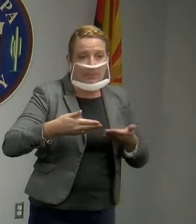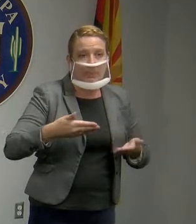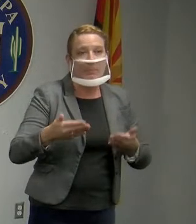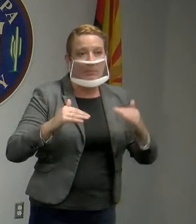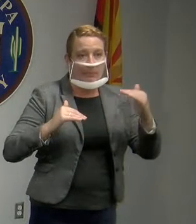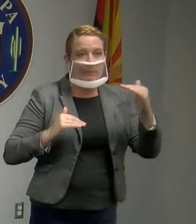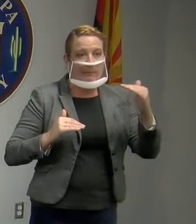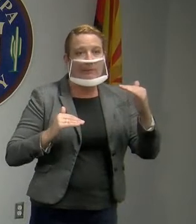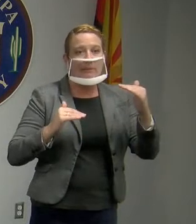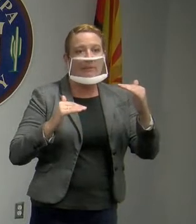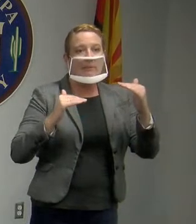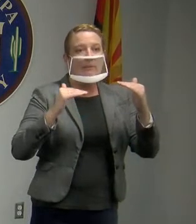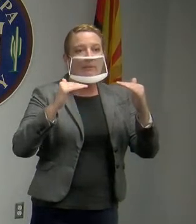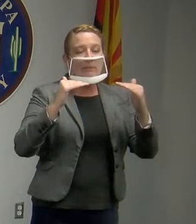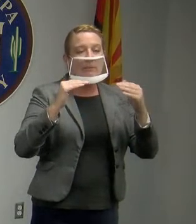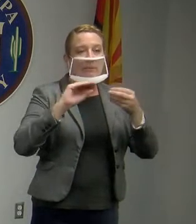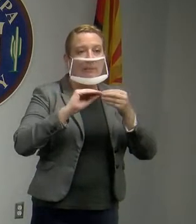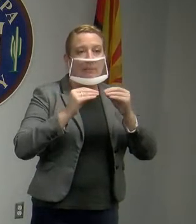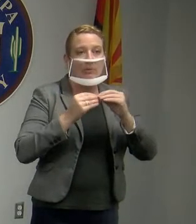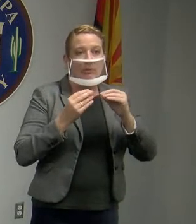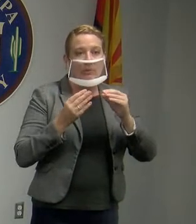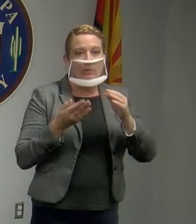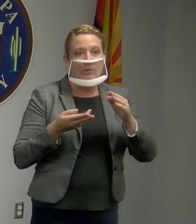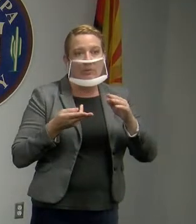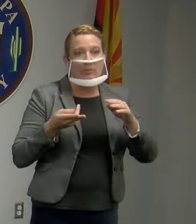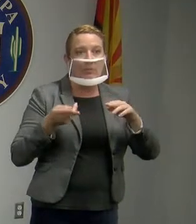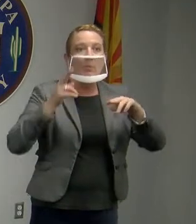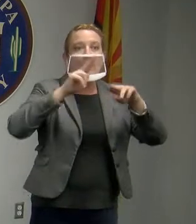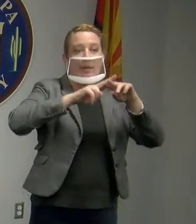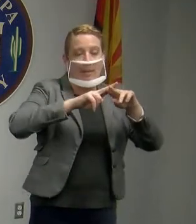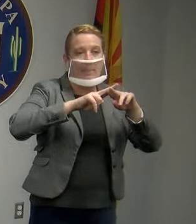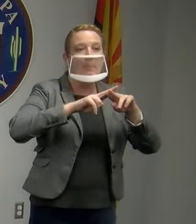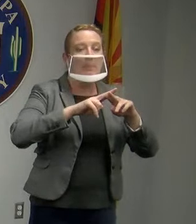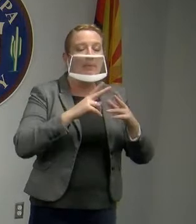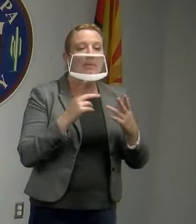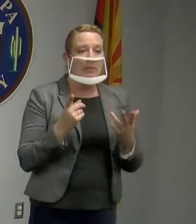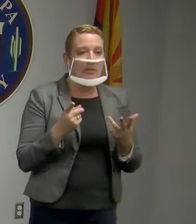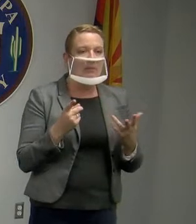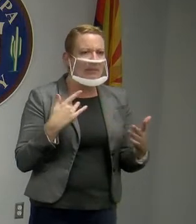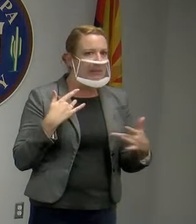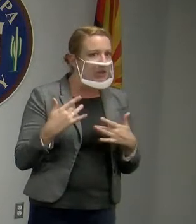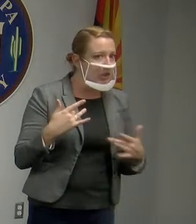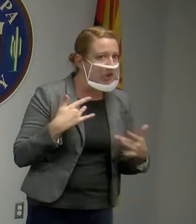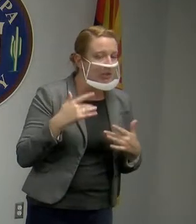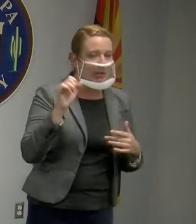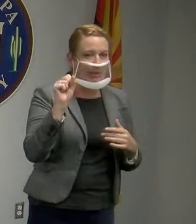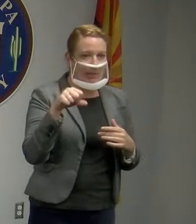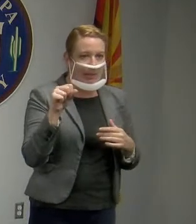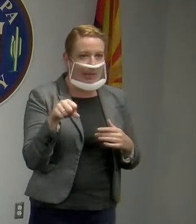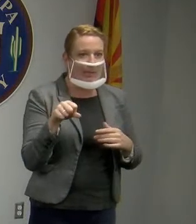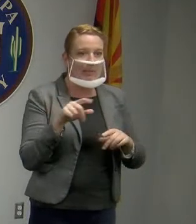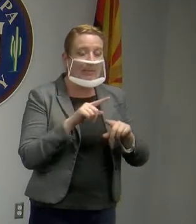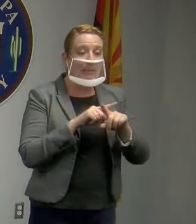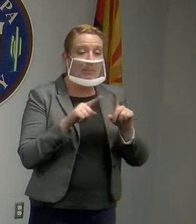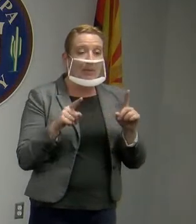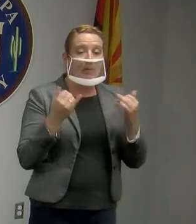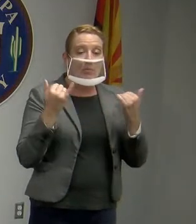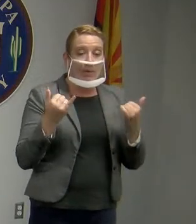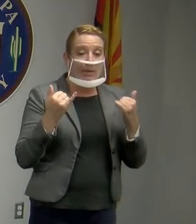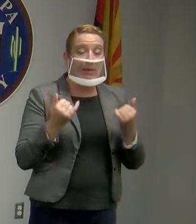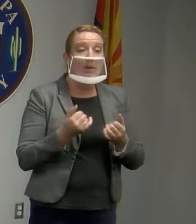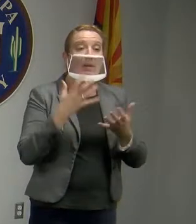of decedents over the last few weeks. This is a cause of concern, but as of today, we are at